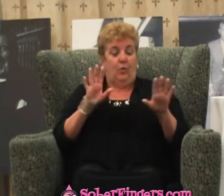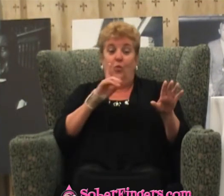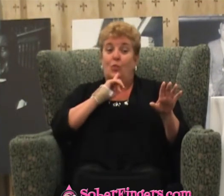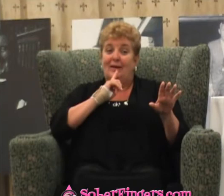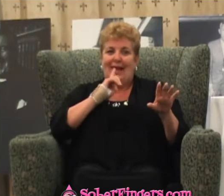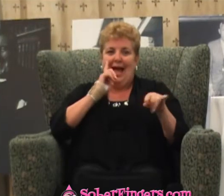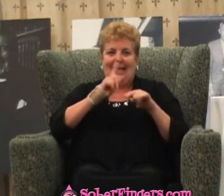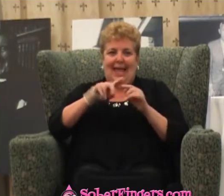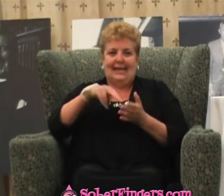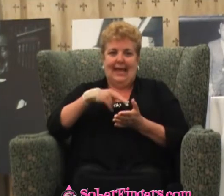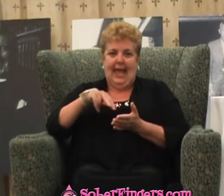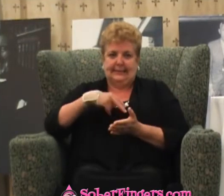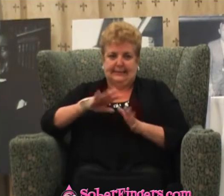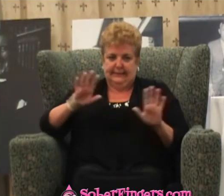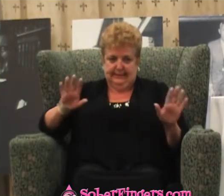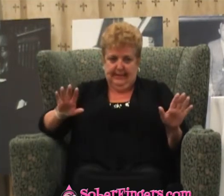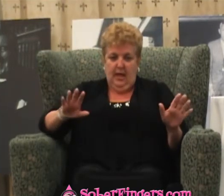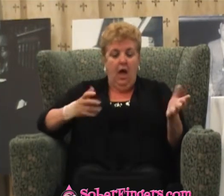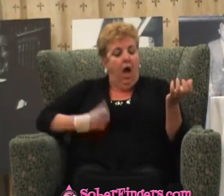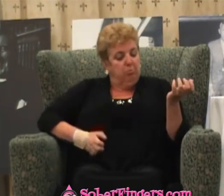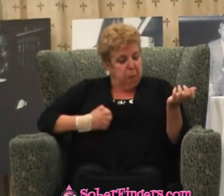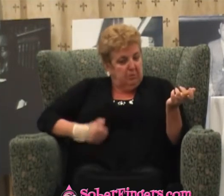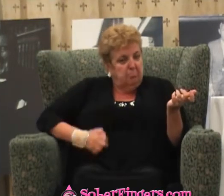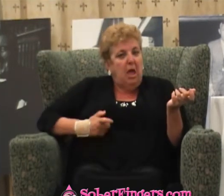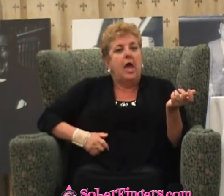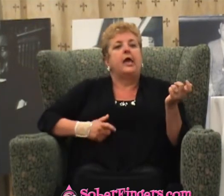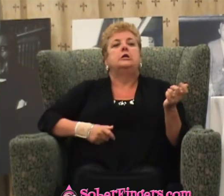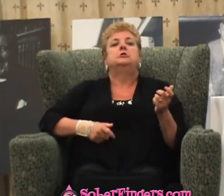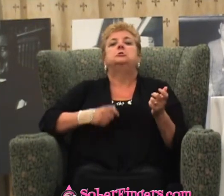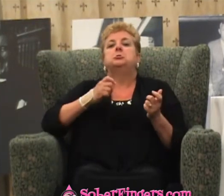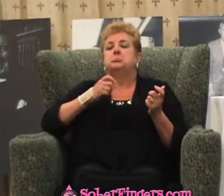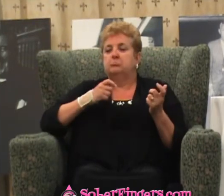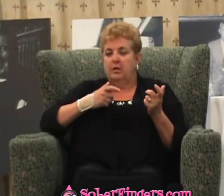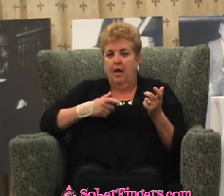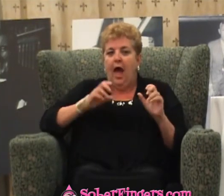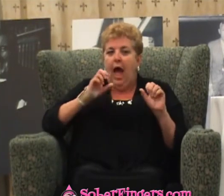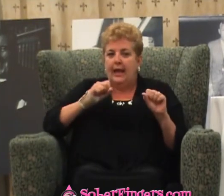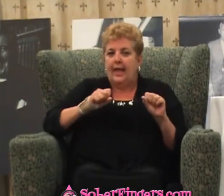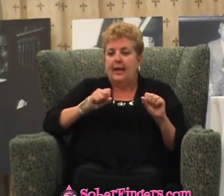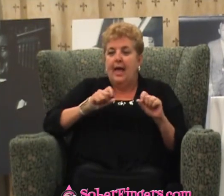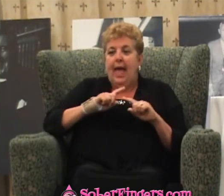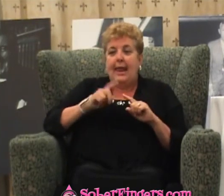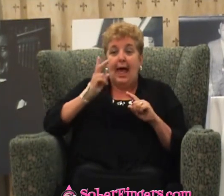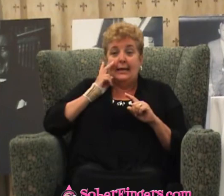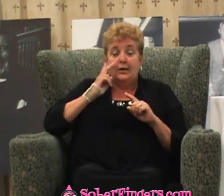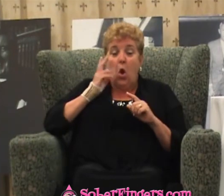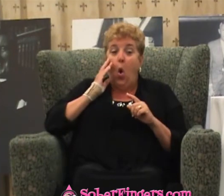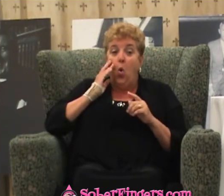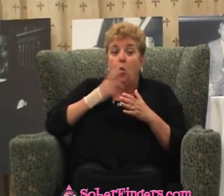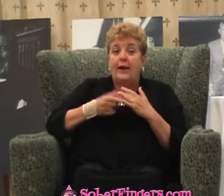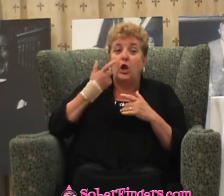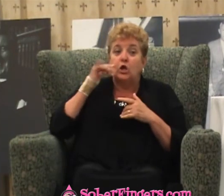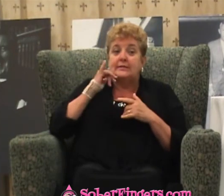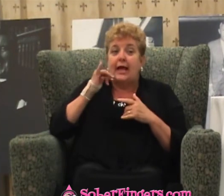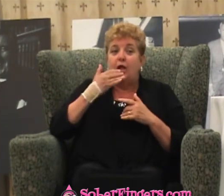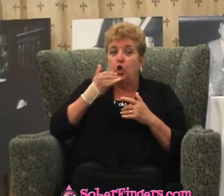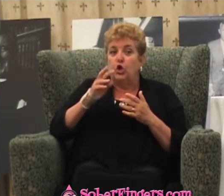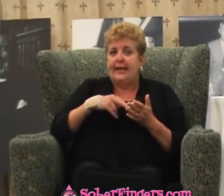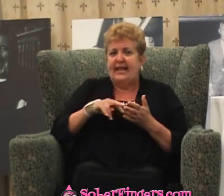stage playing bass or guitar, you know, while other people are dancing. I know what good dancing looks like. How hard could it be, you know? But I